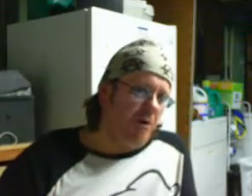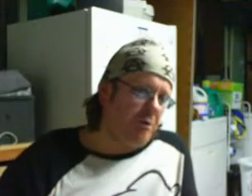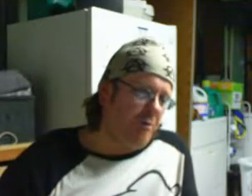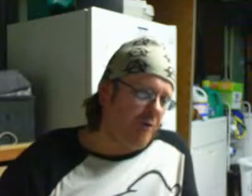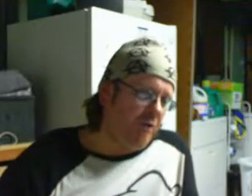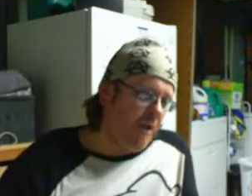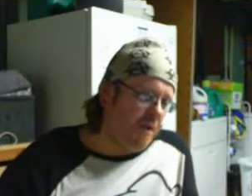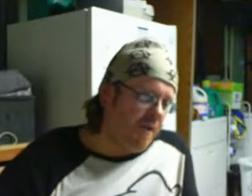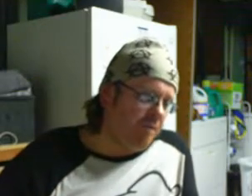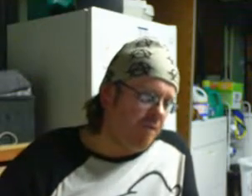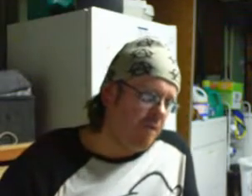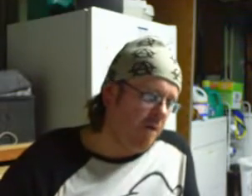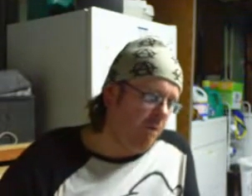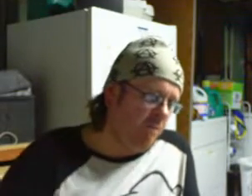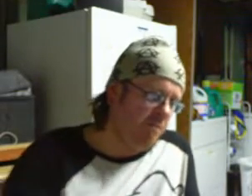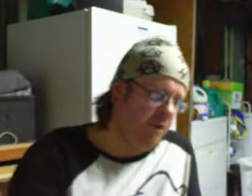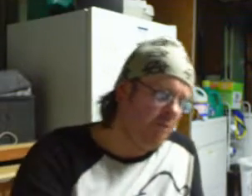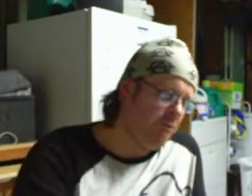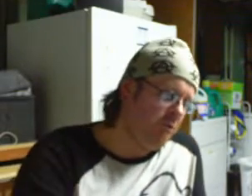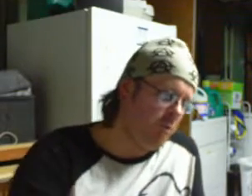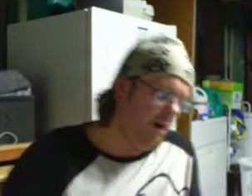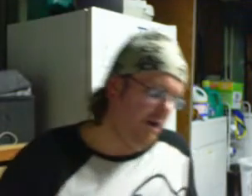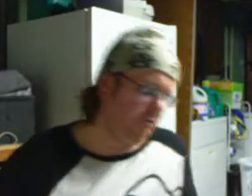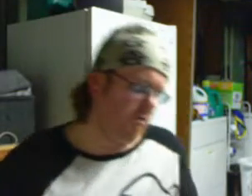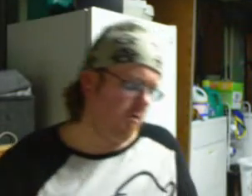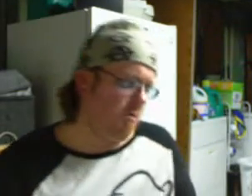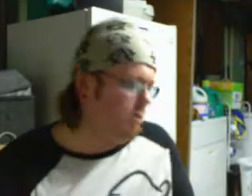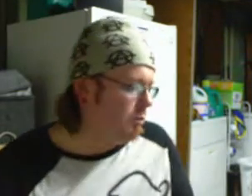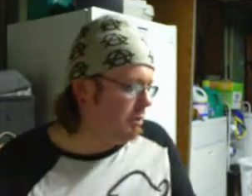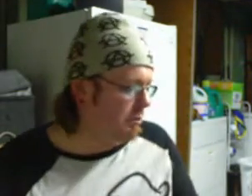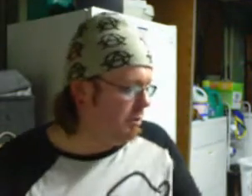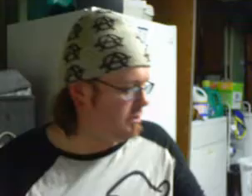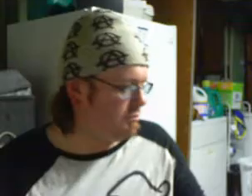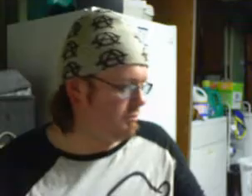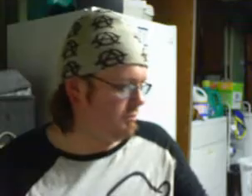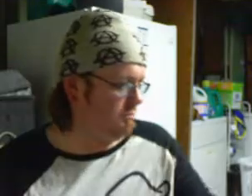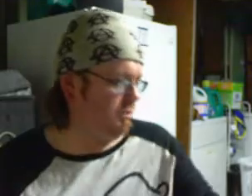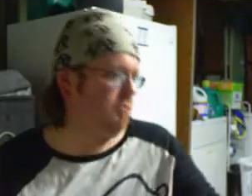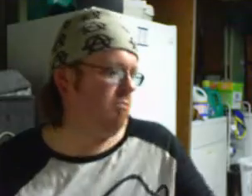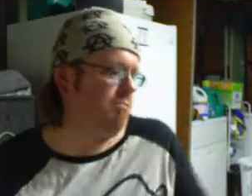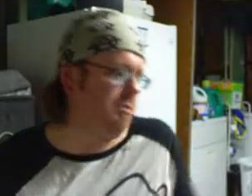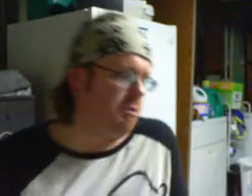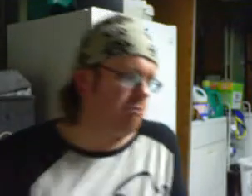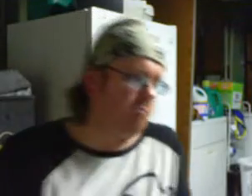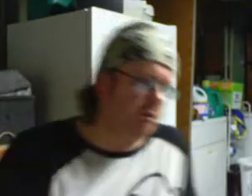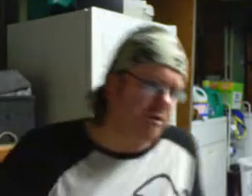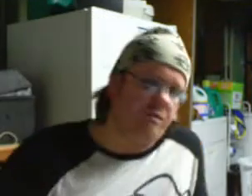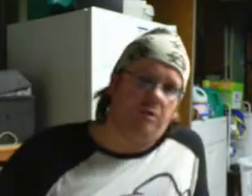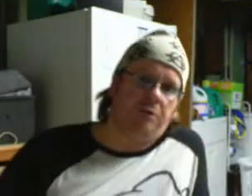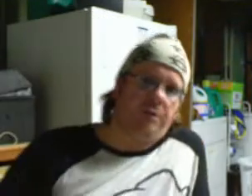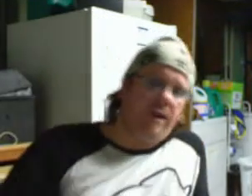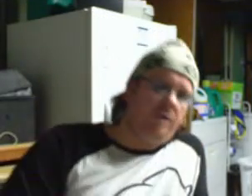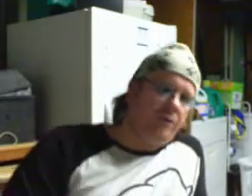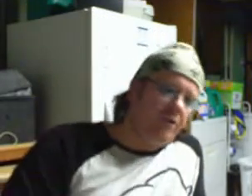about that and figure out what made him so wise, or whether or not it was just, you know, political marketing like we have today,